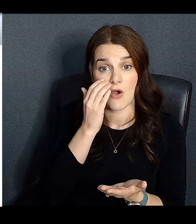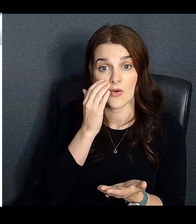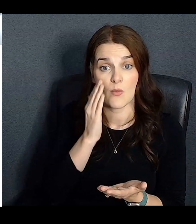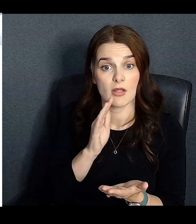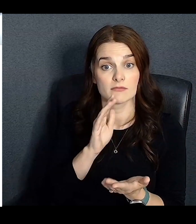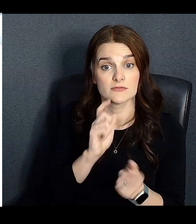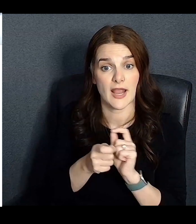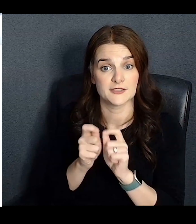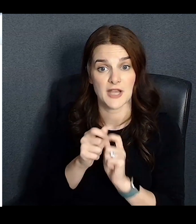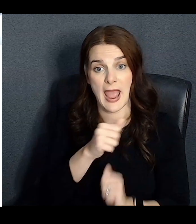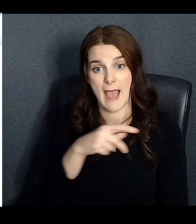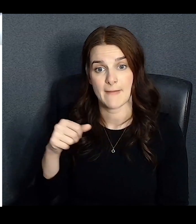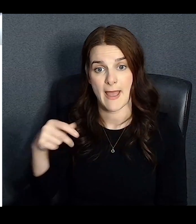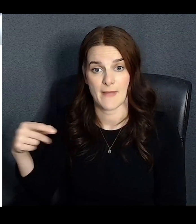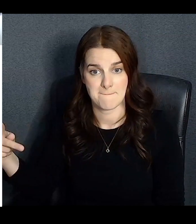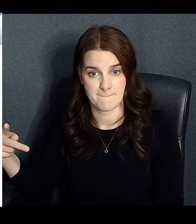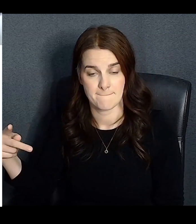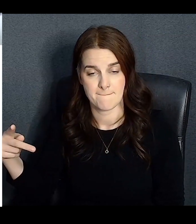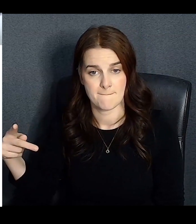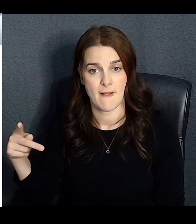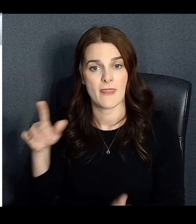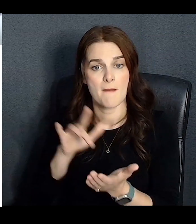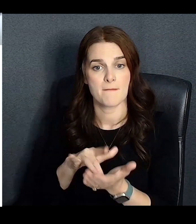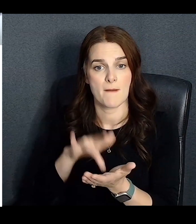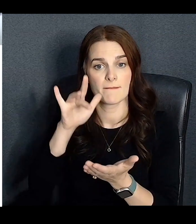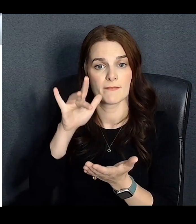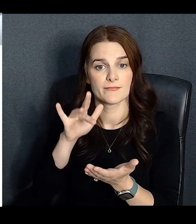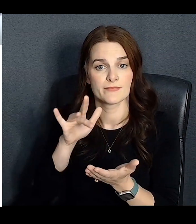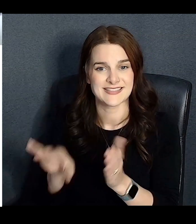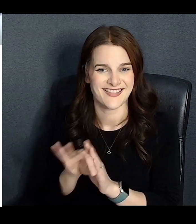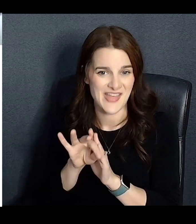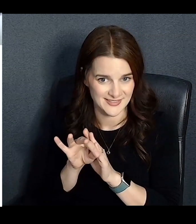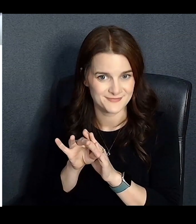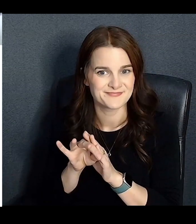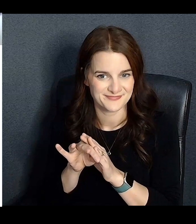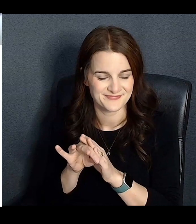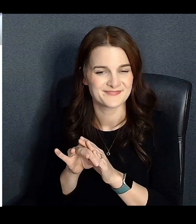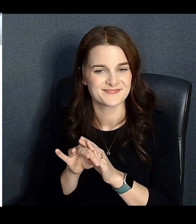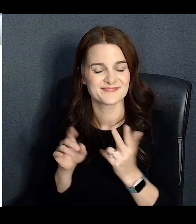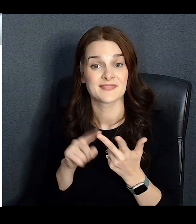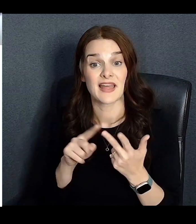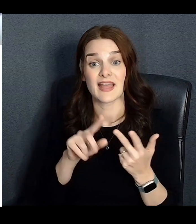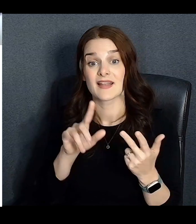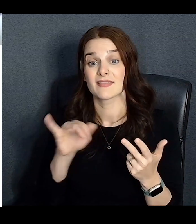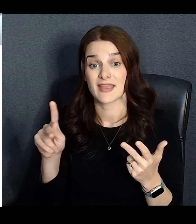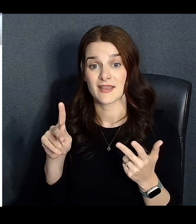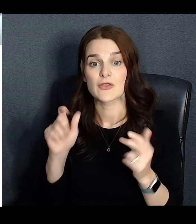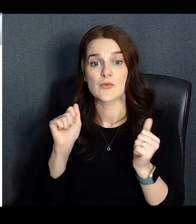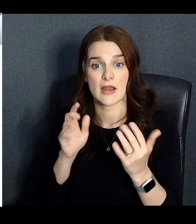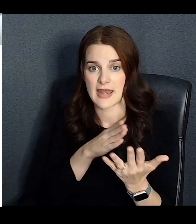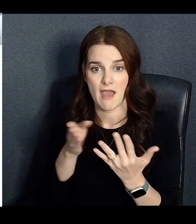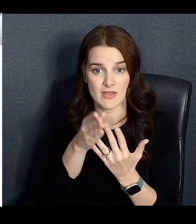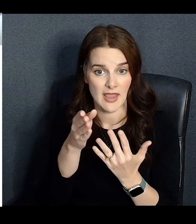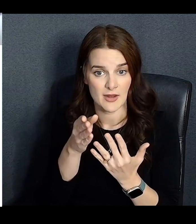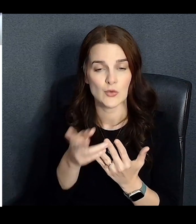the phone will go from app to app to app, and then you can double tap to then select. You can also navigate by